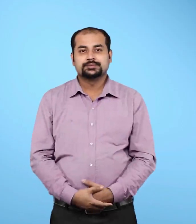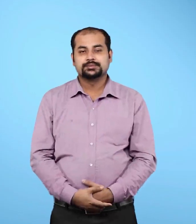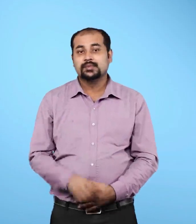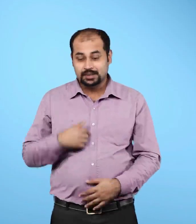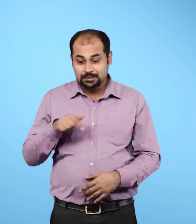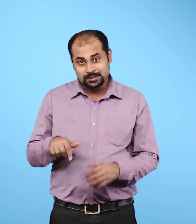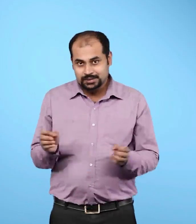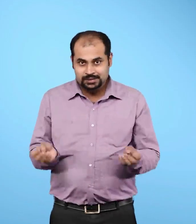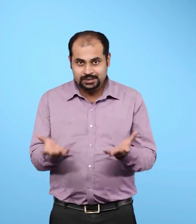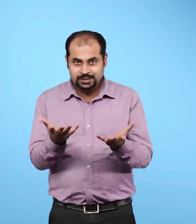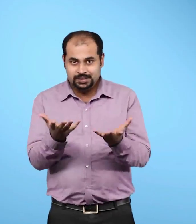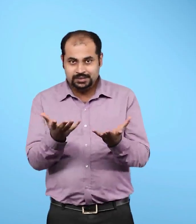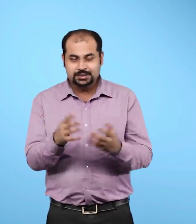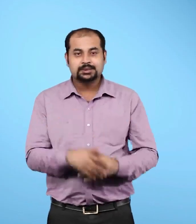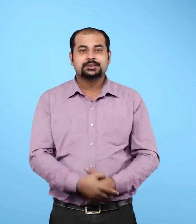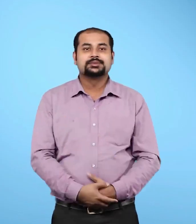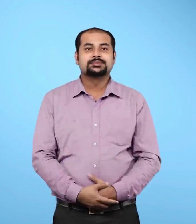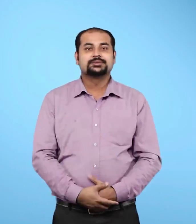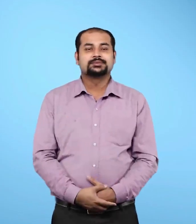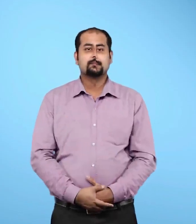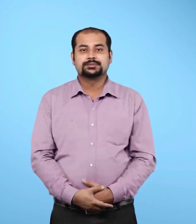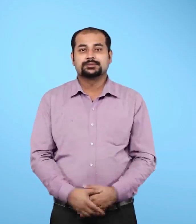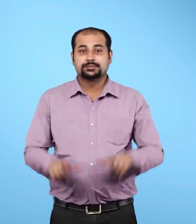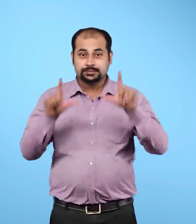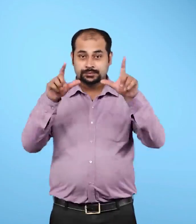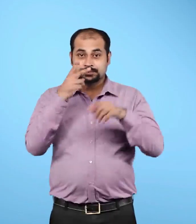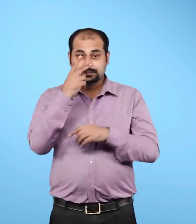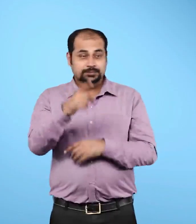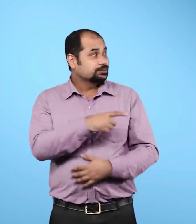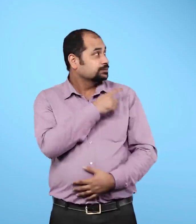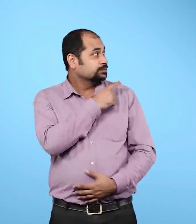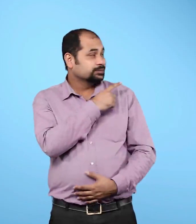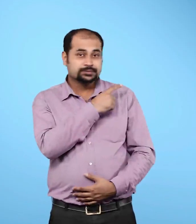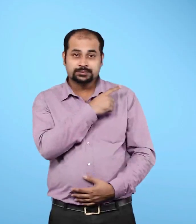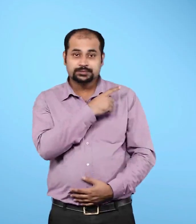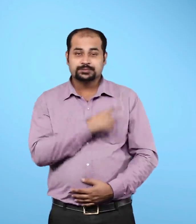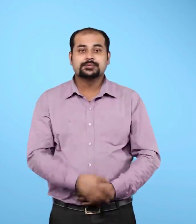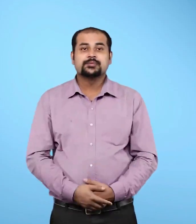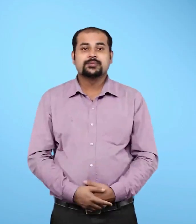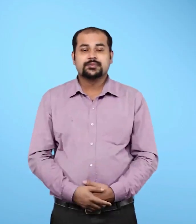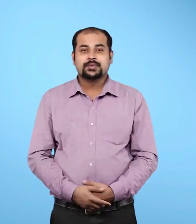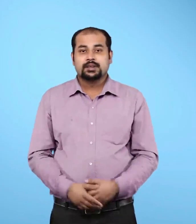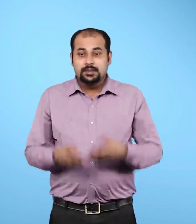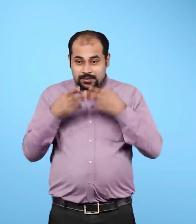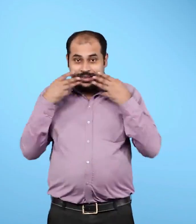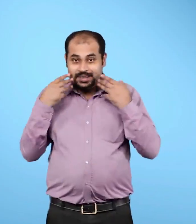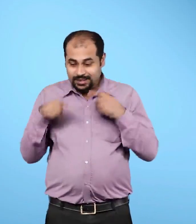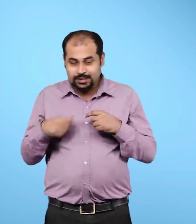Let's begin reading this page. Picture 1 shows Cat 2 sitting on left side